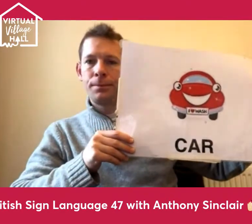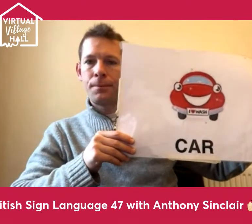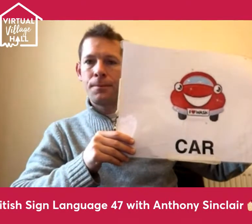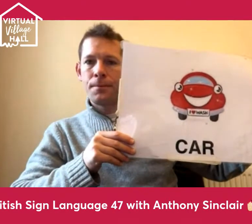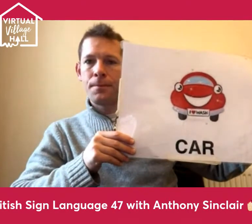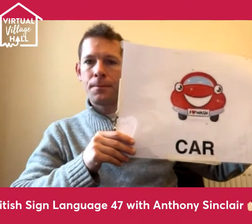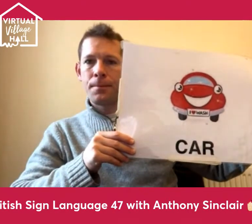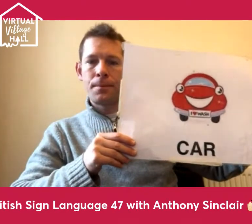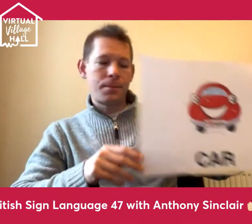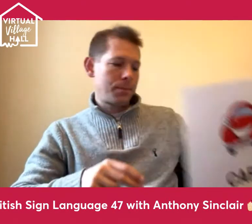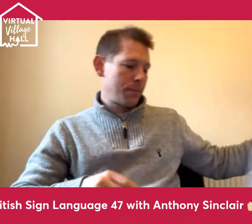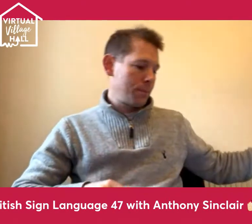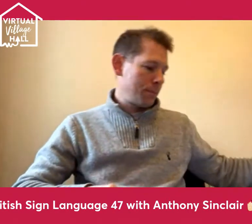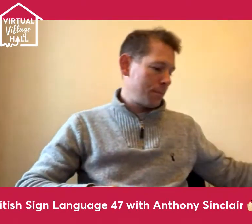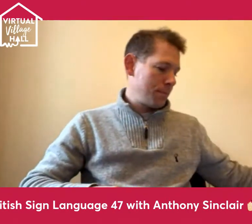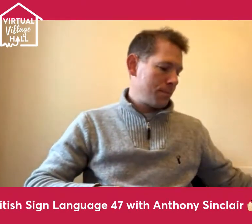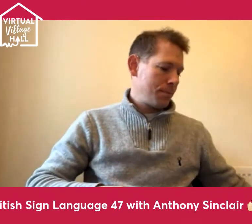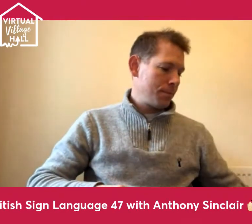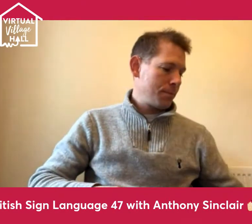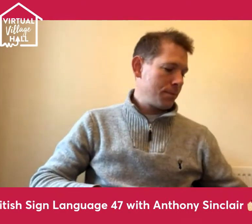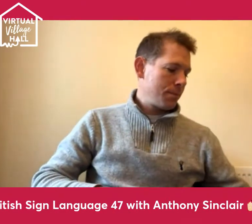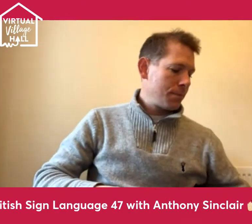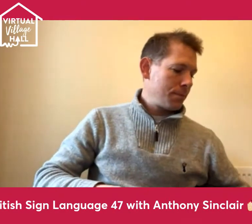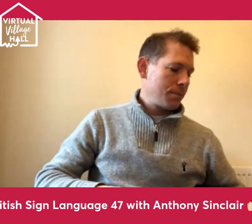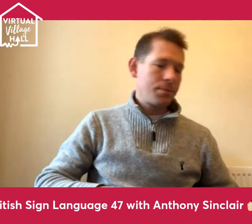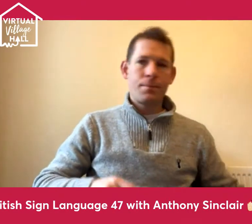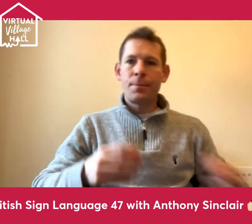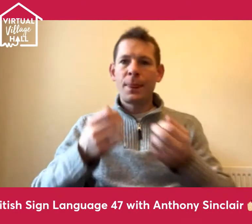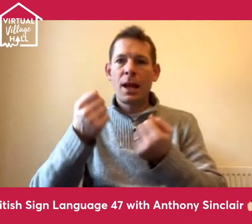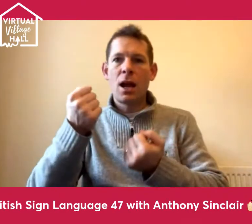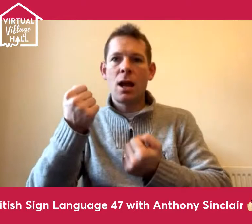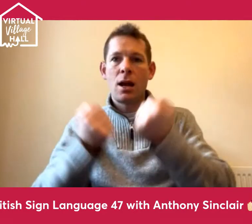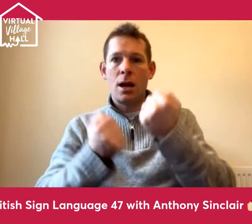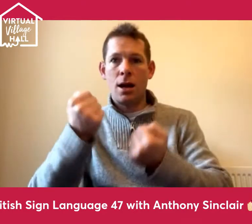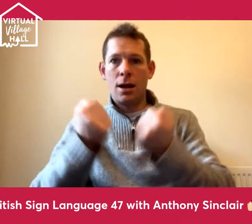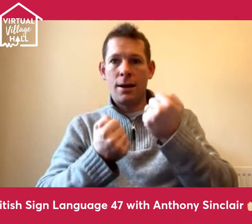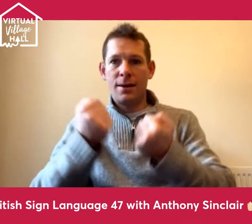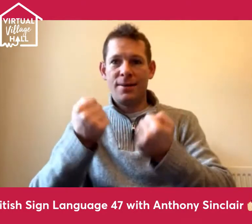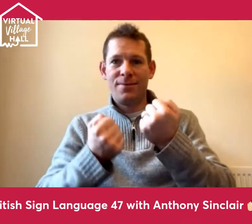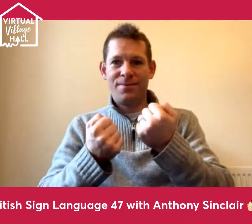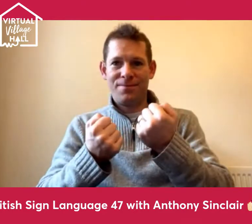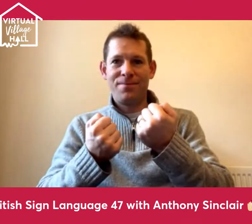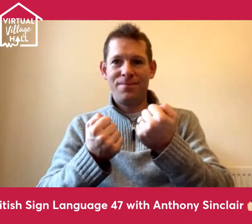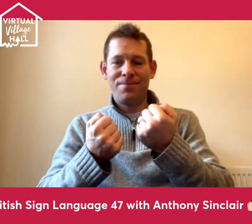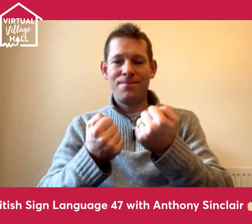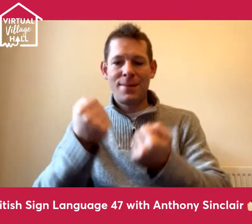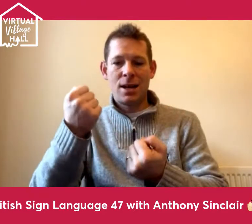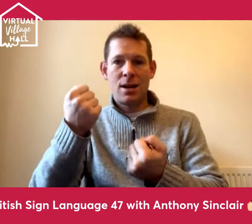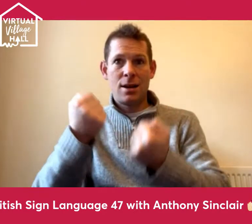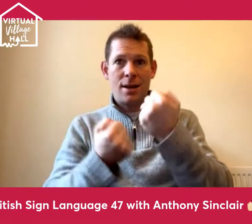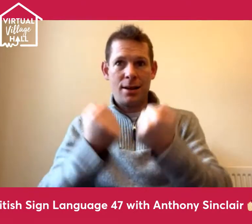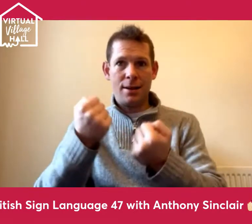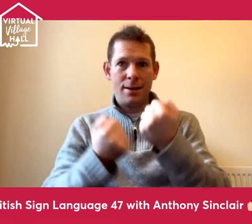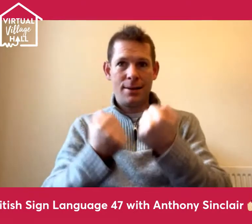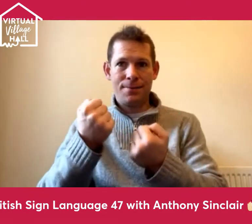So here we have a picture of a car. So this is how we sign car.